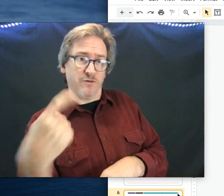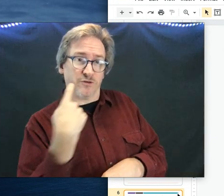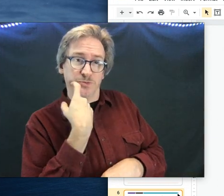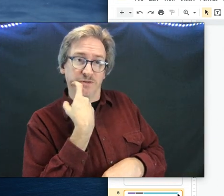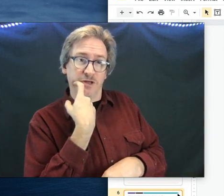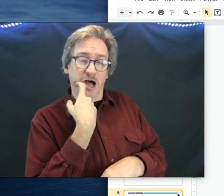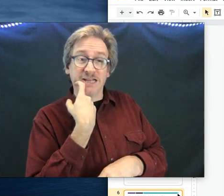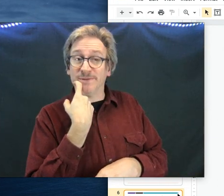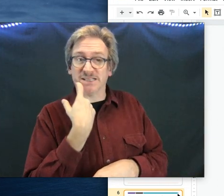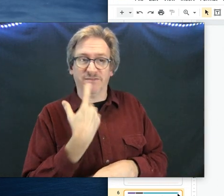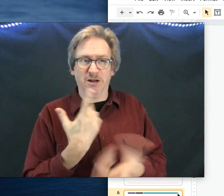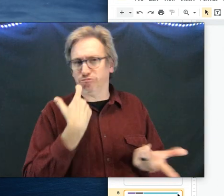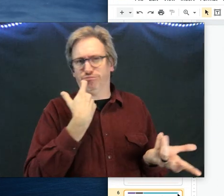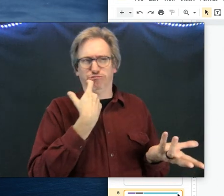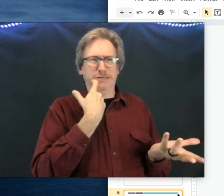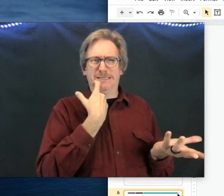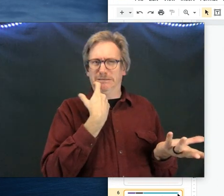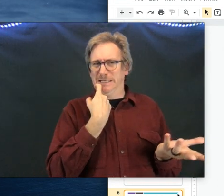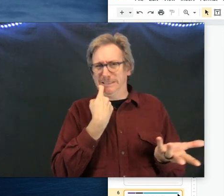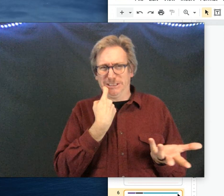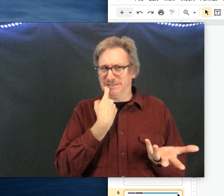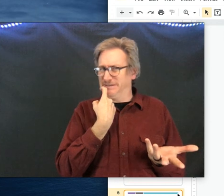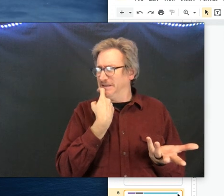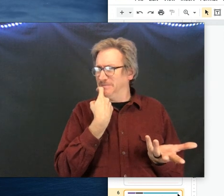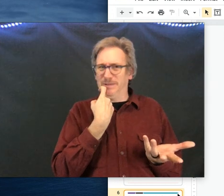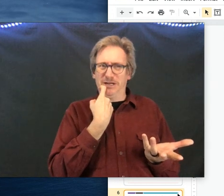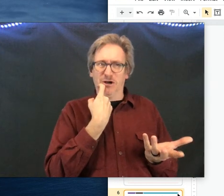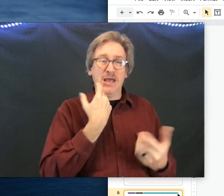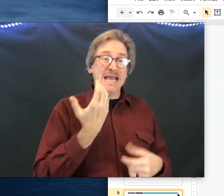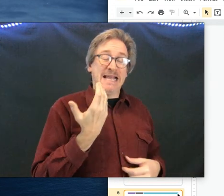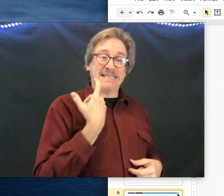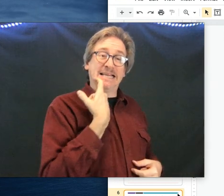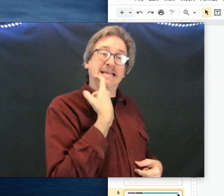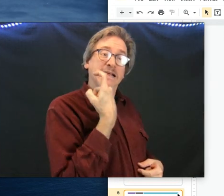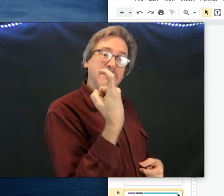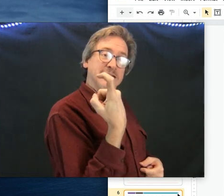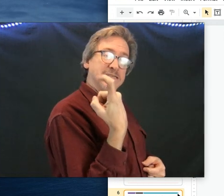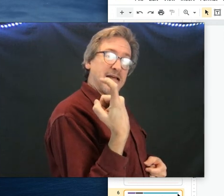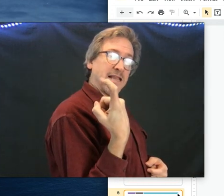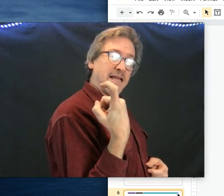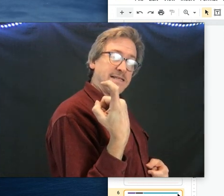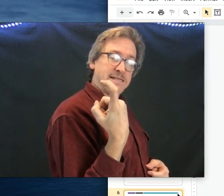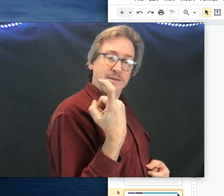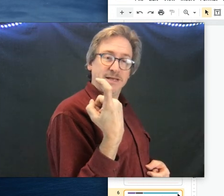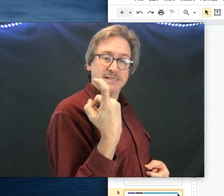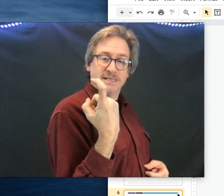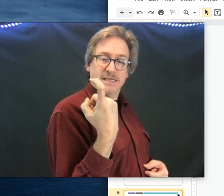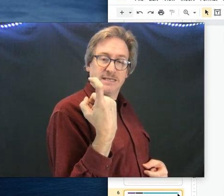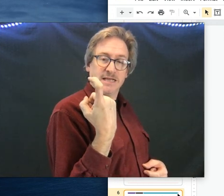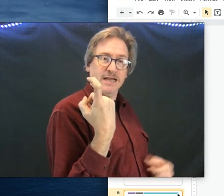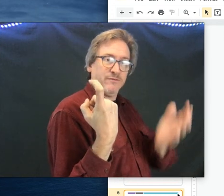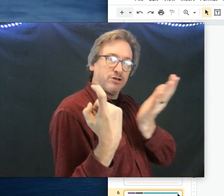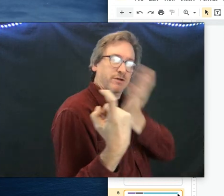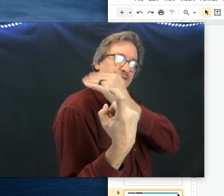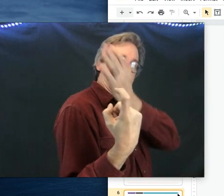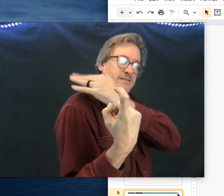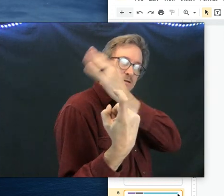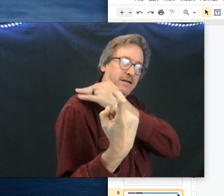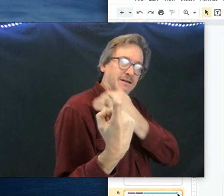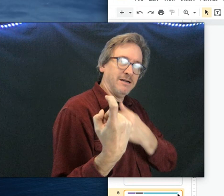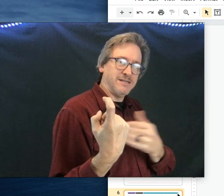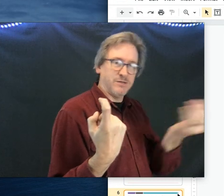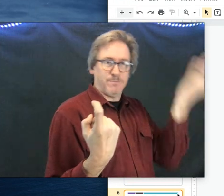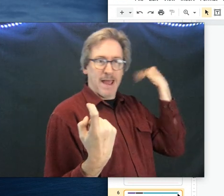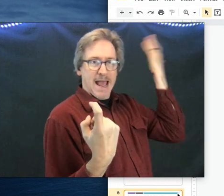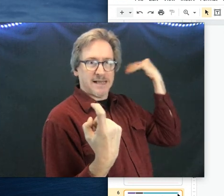that's the first one of the unspecified. Oh, recent, just a little bit ago. It's at this. I like this sign because it's a tiny version of this,